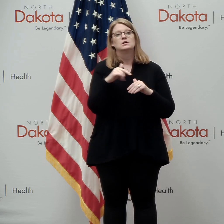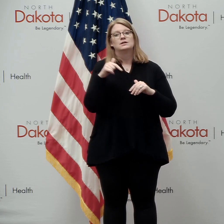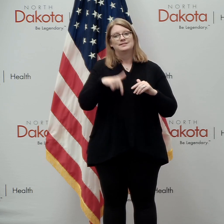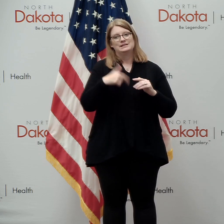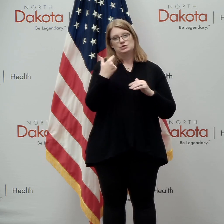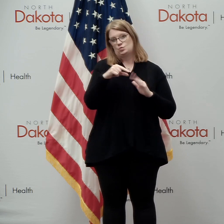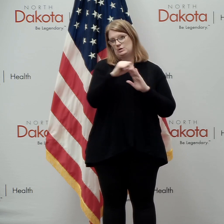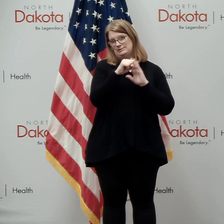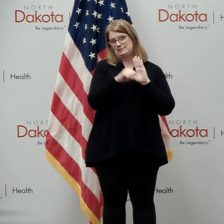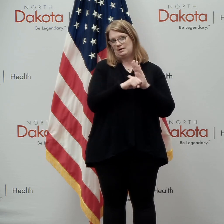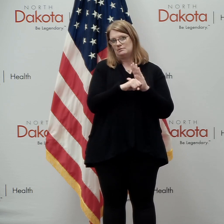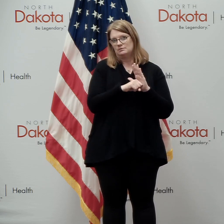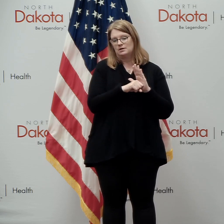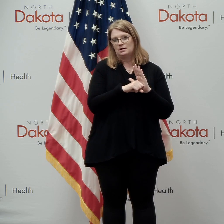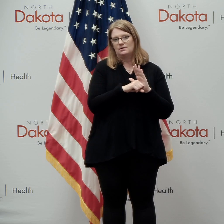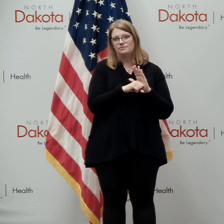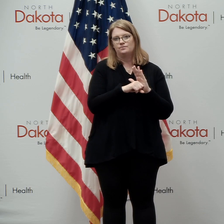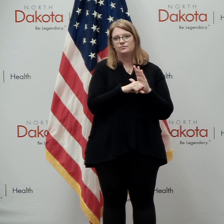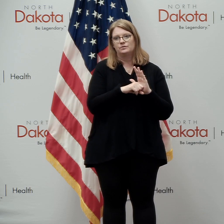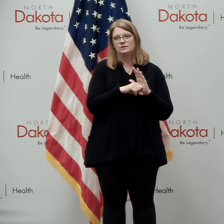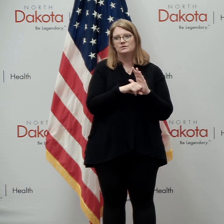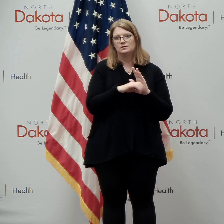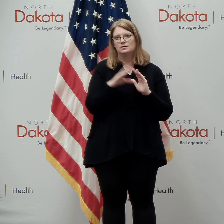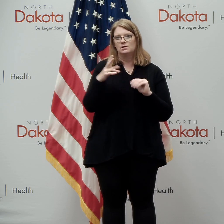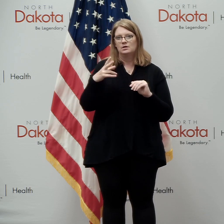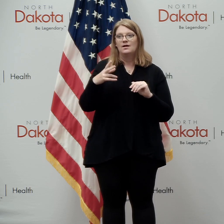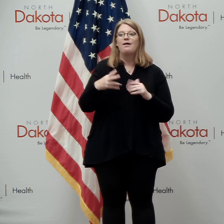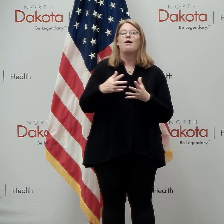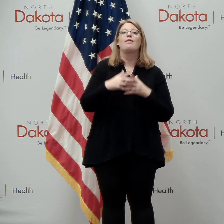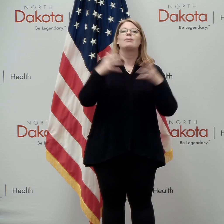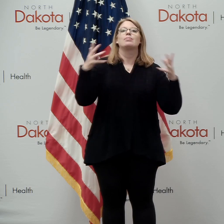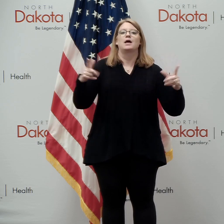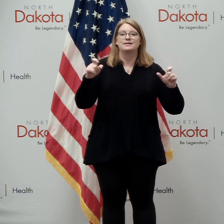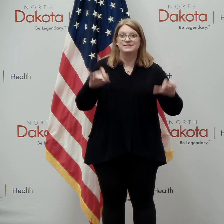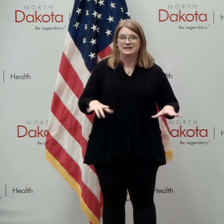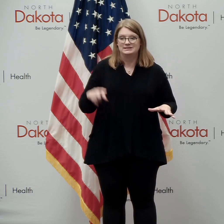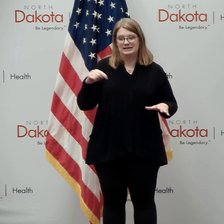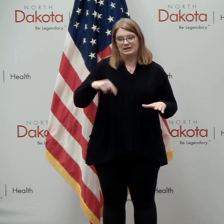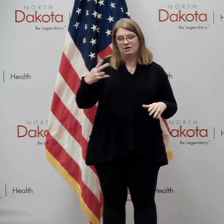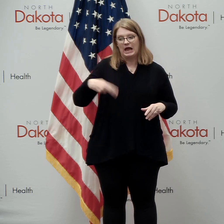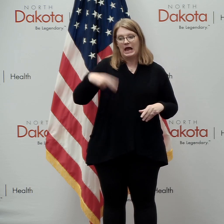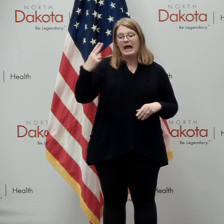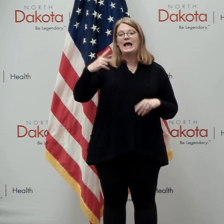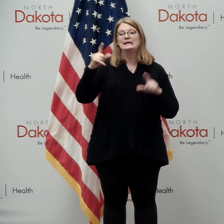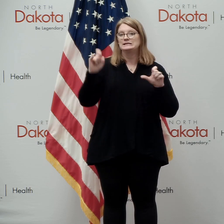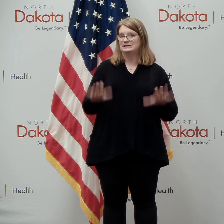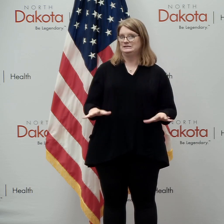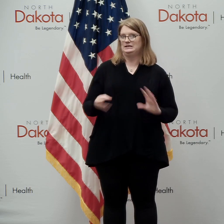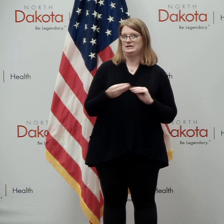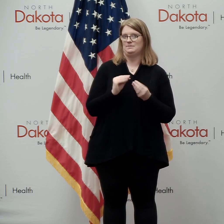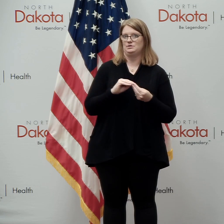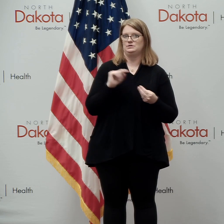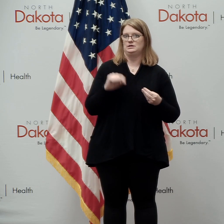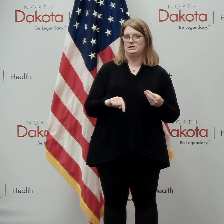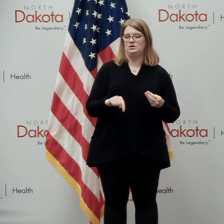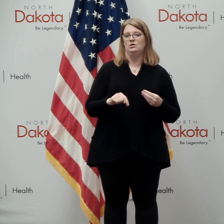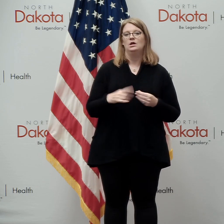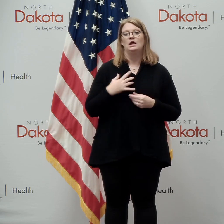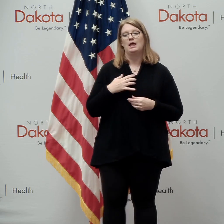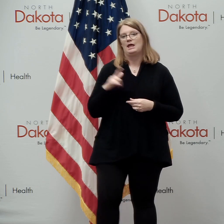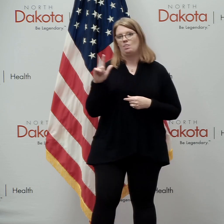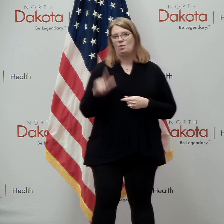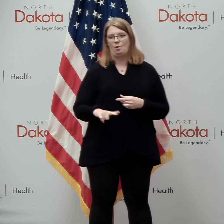state, particularly if we're doing a high degree of testing. Because if you're doing a high degree of testing like we are, very high degree of testing, and you've got the low